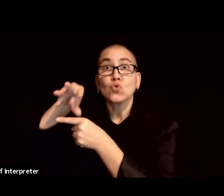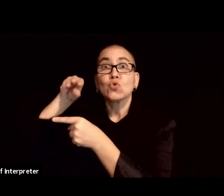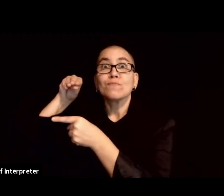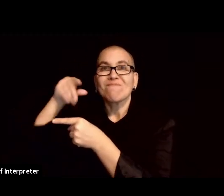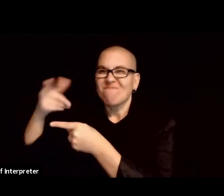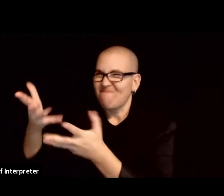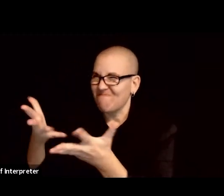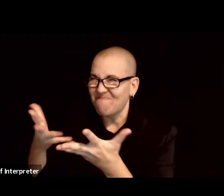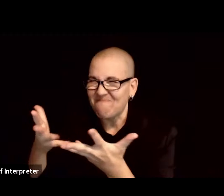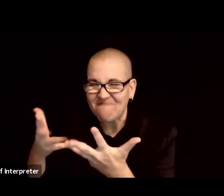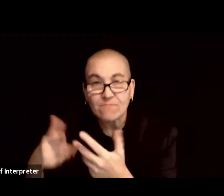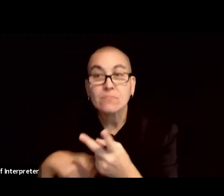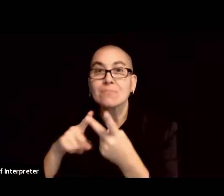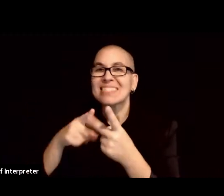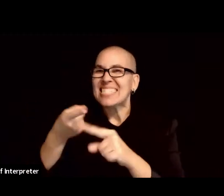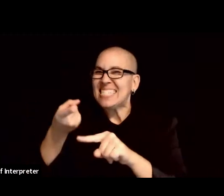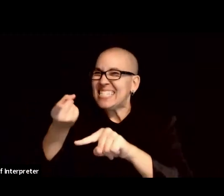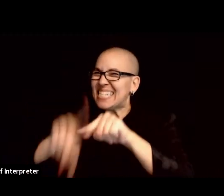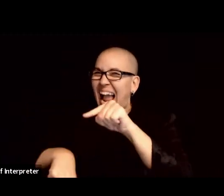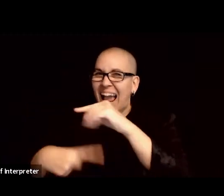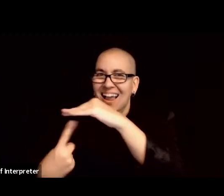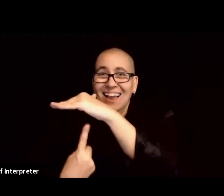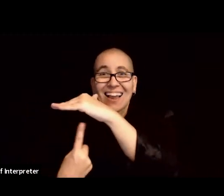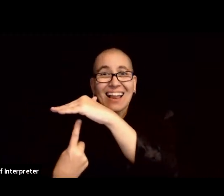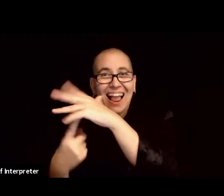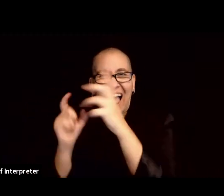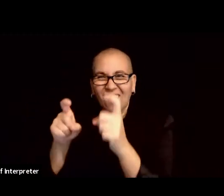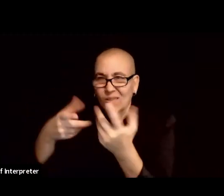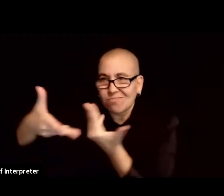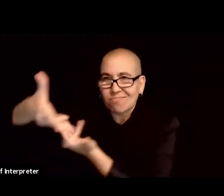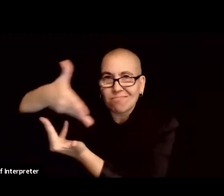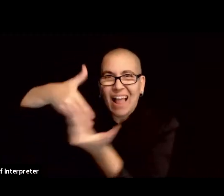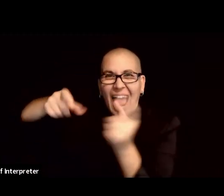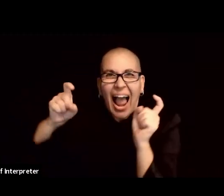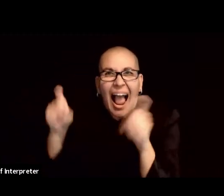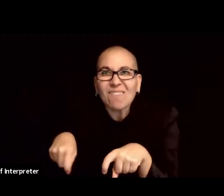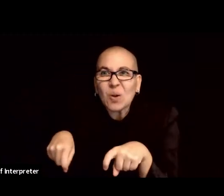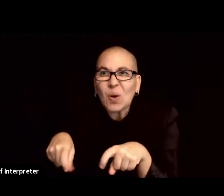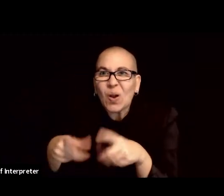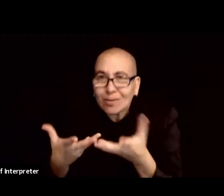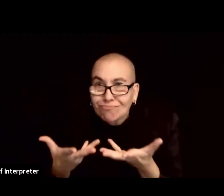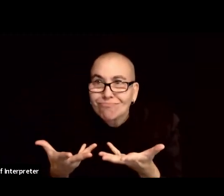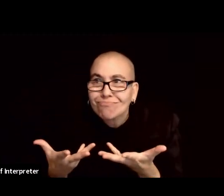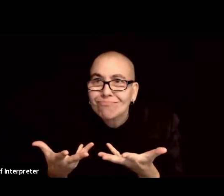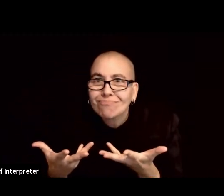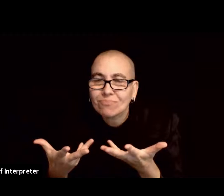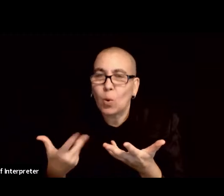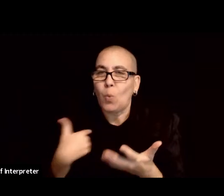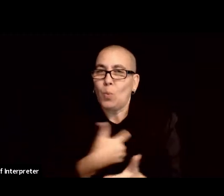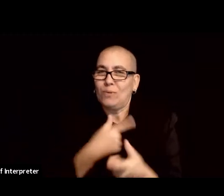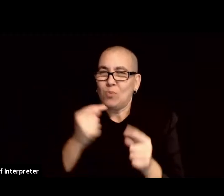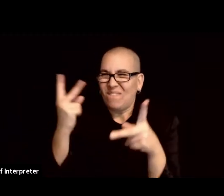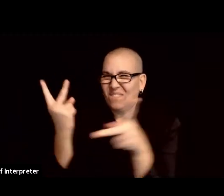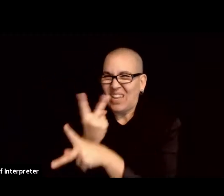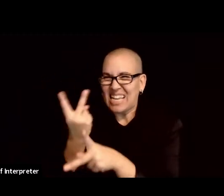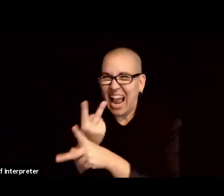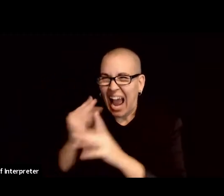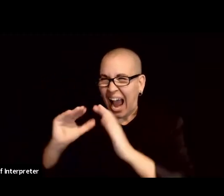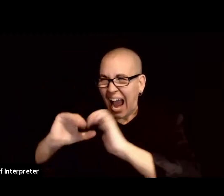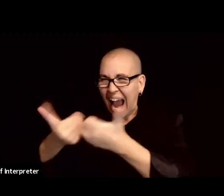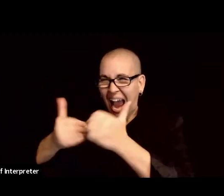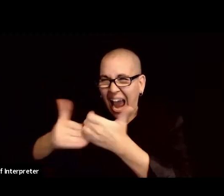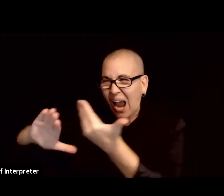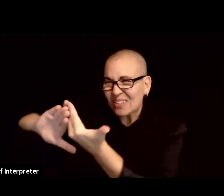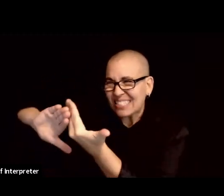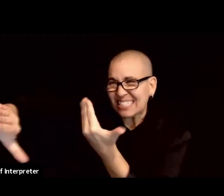of challenges on the corrections team as they're working to deal with these situations. So I would say,